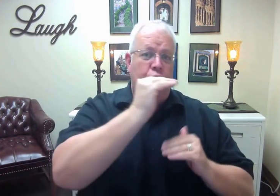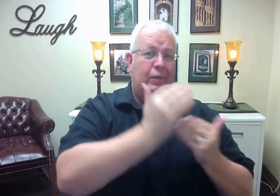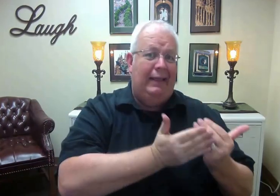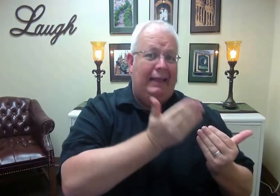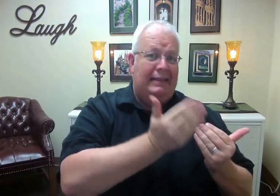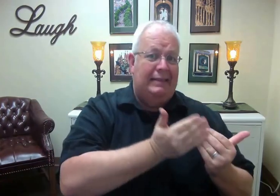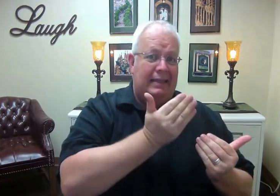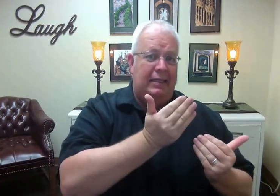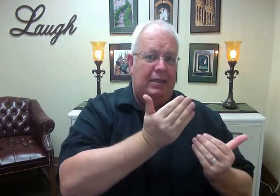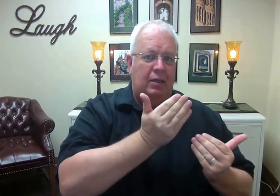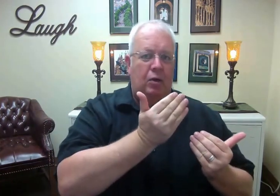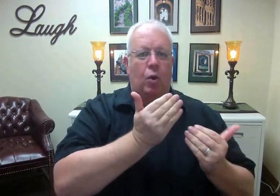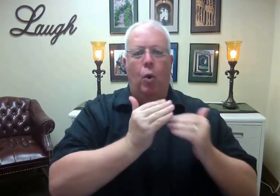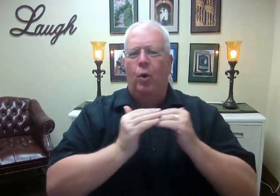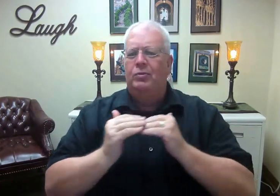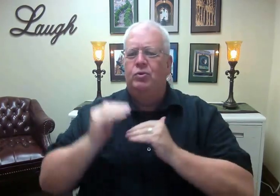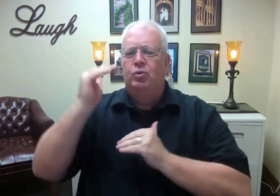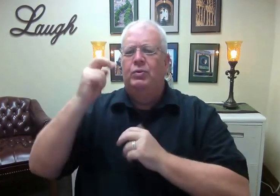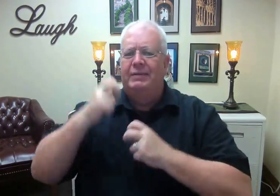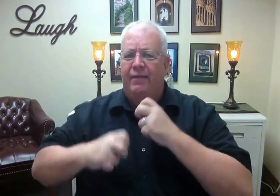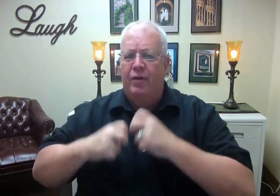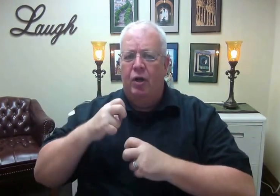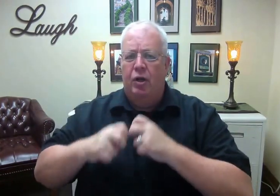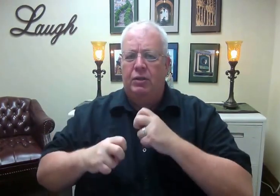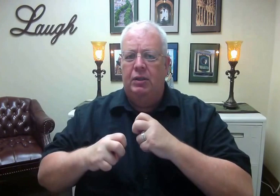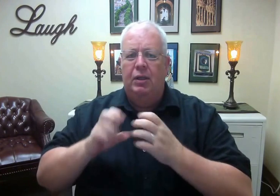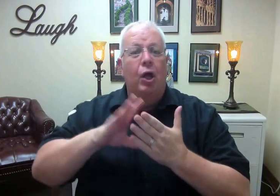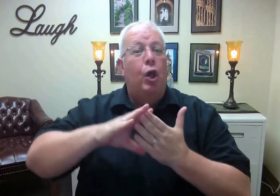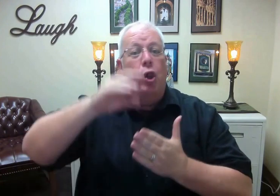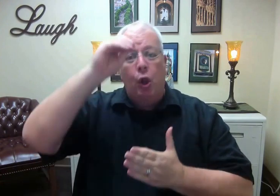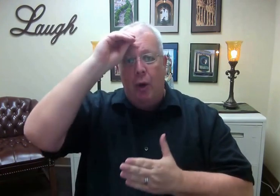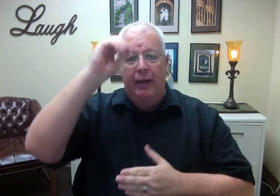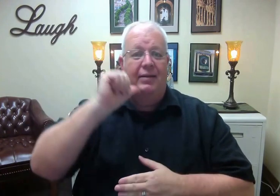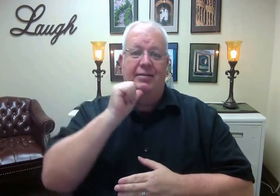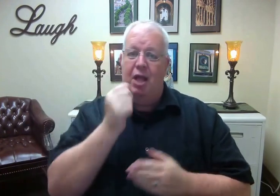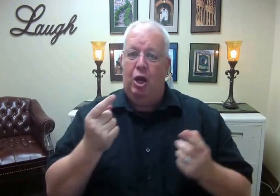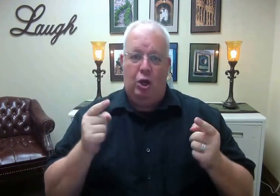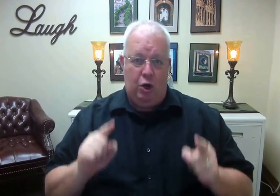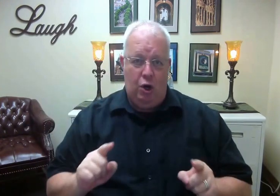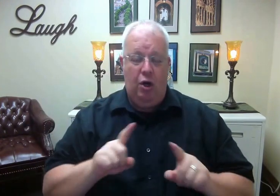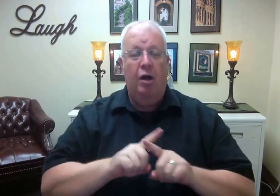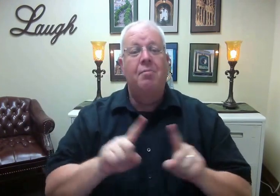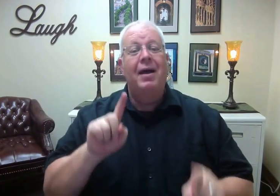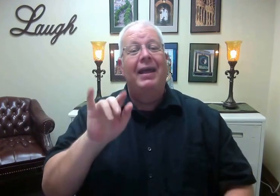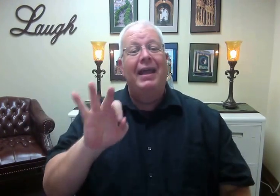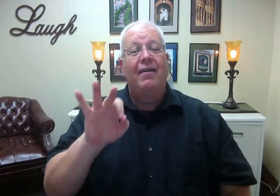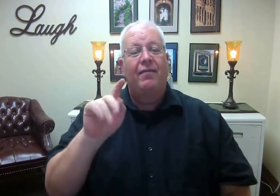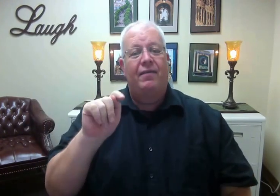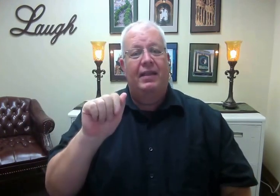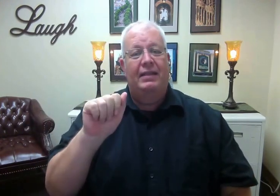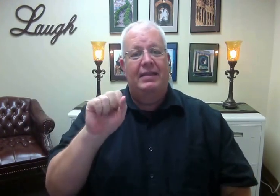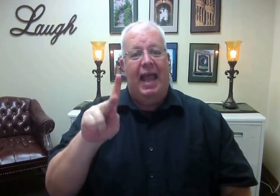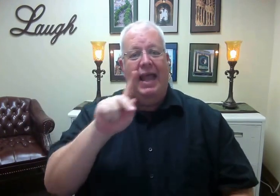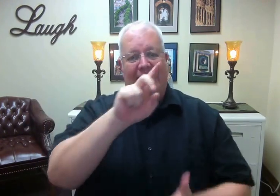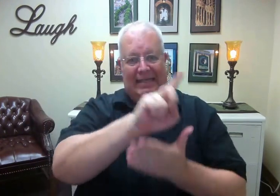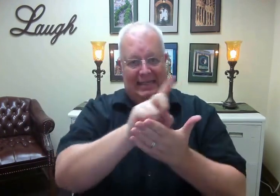or too difficult, learning does not occur. But if a task is designed to be within the